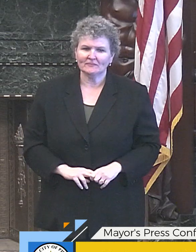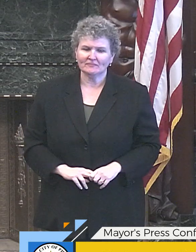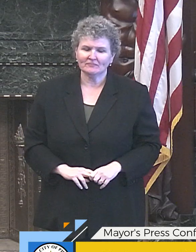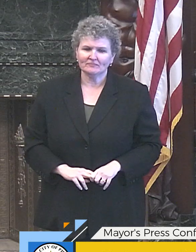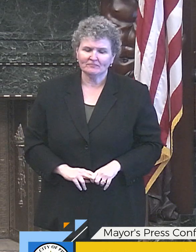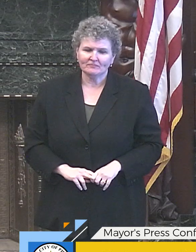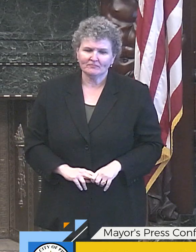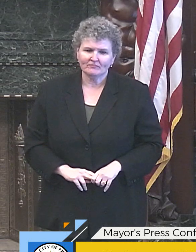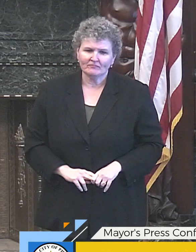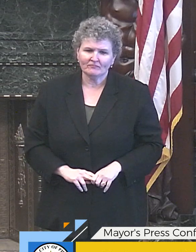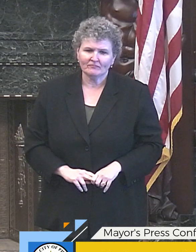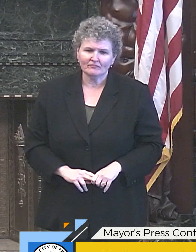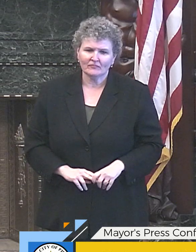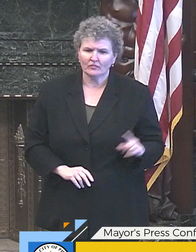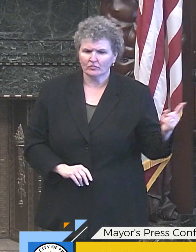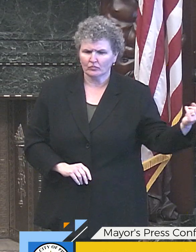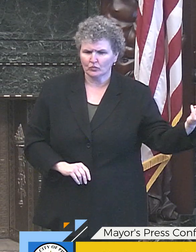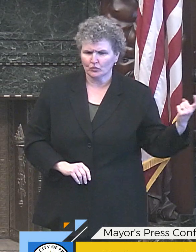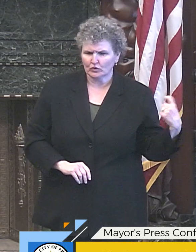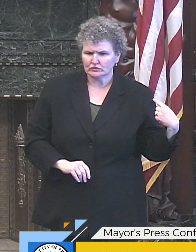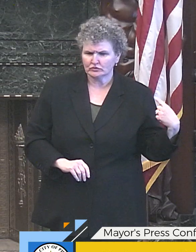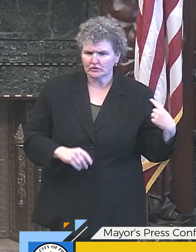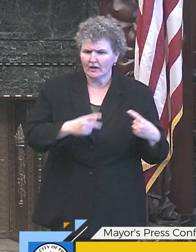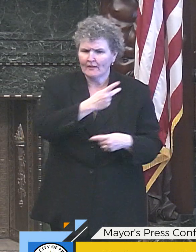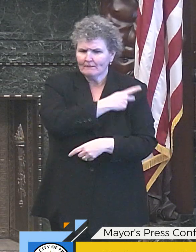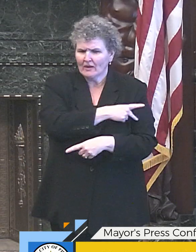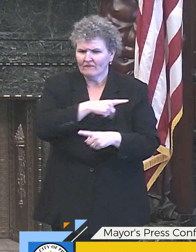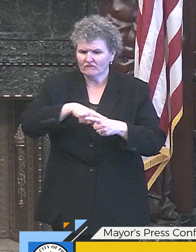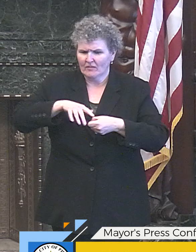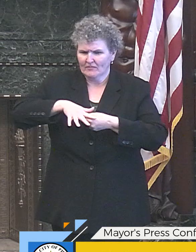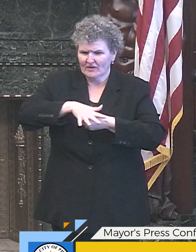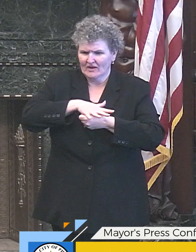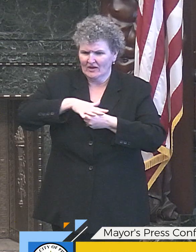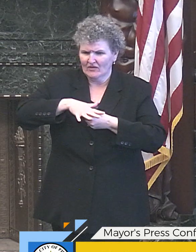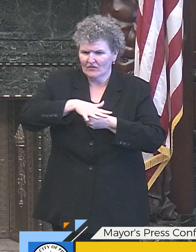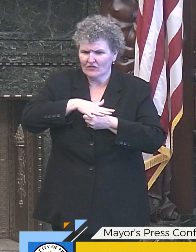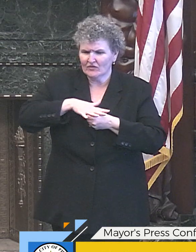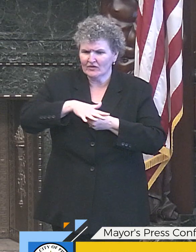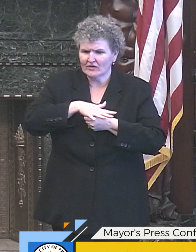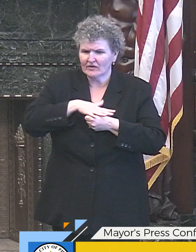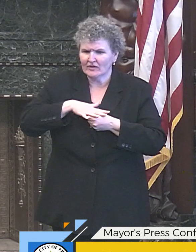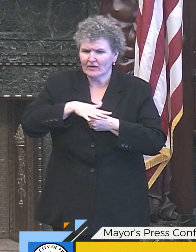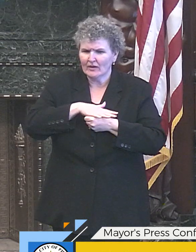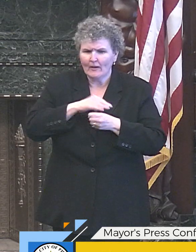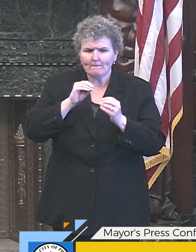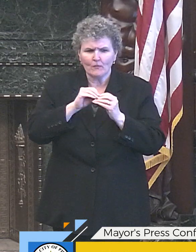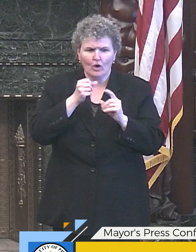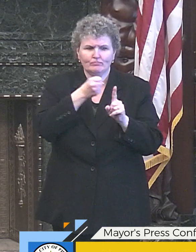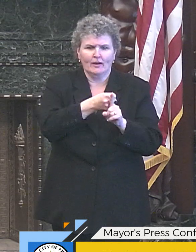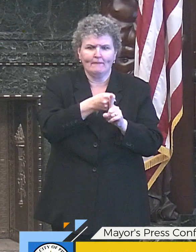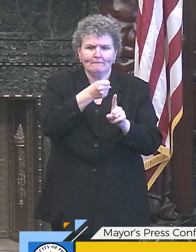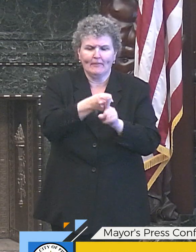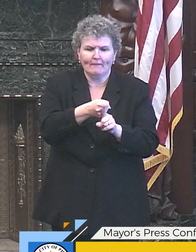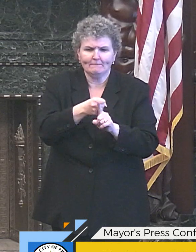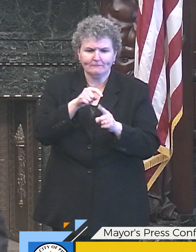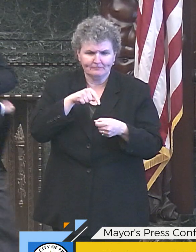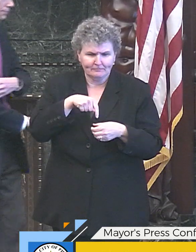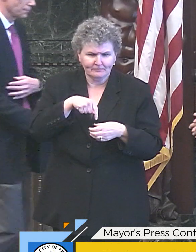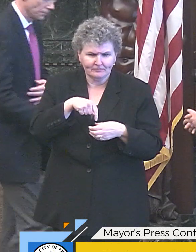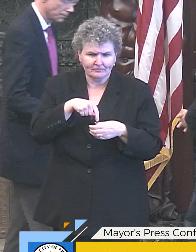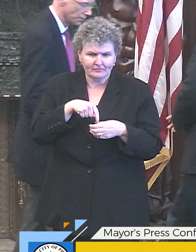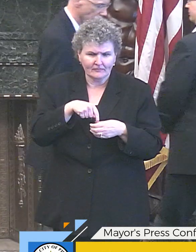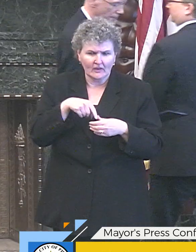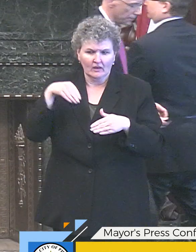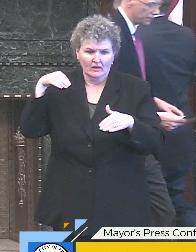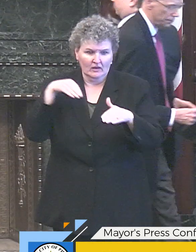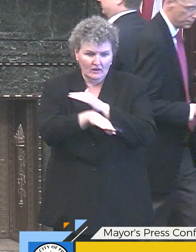patients from areas that might be harder hit by the coronavirus coming into Philadelphia hospitals? I